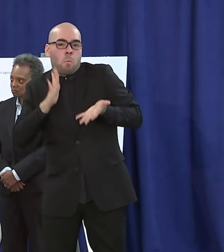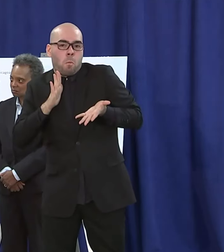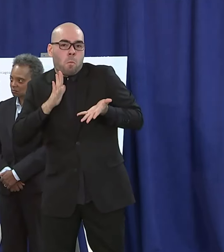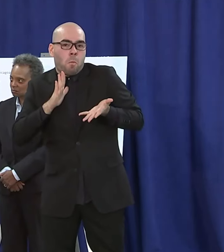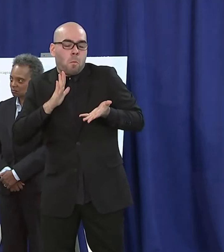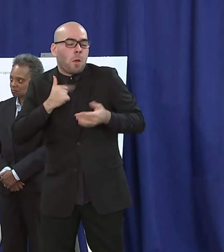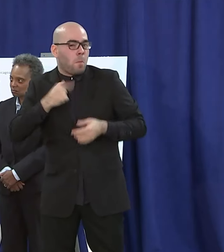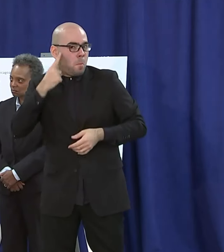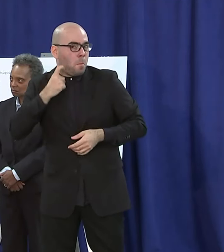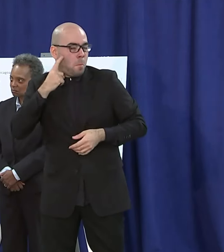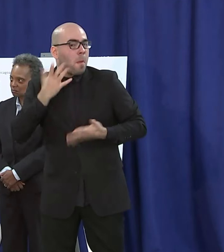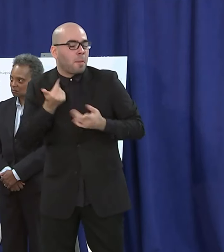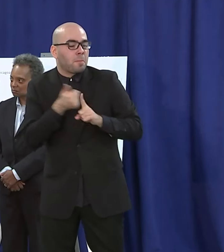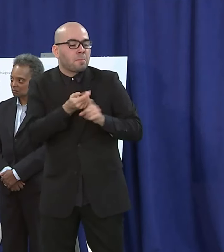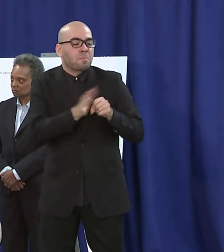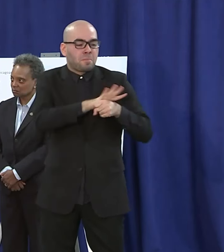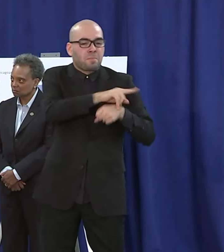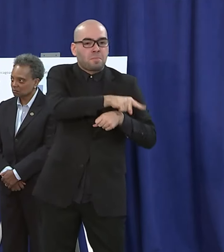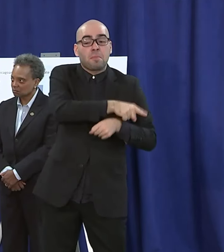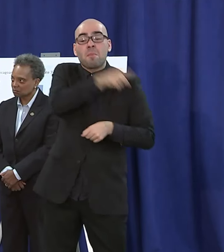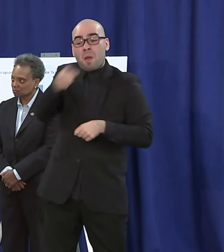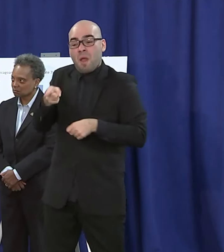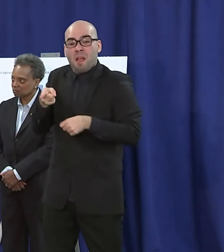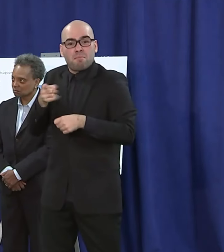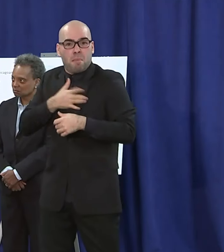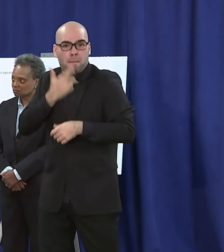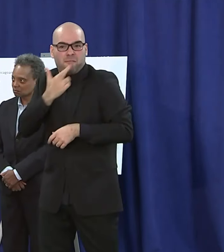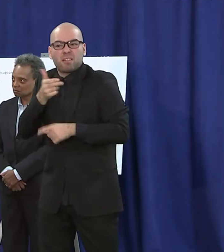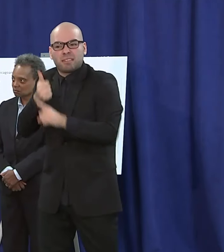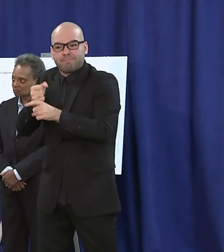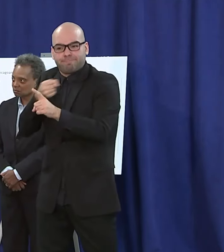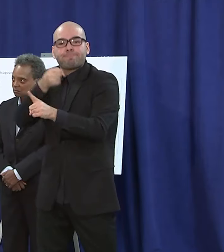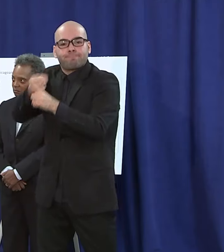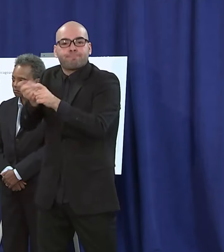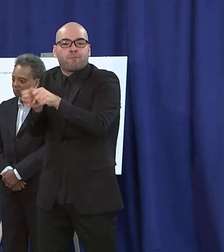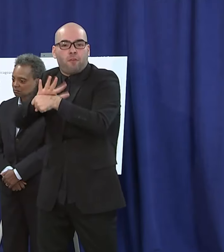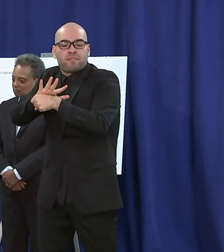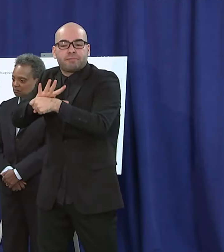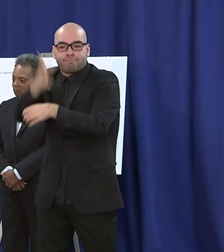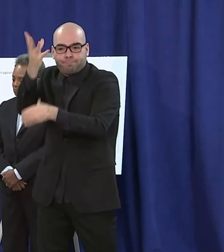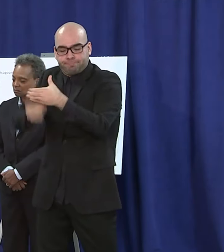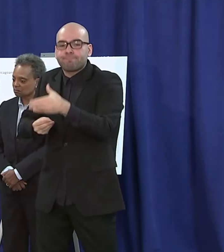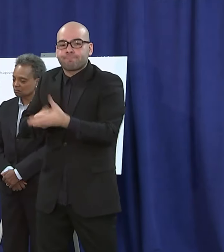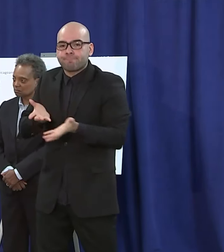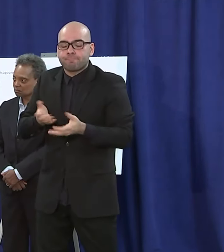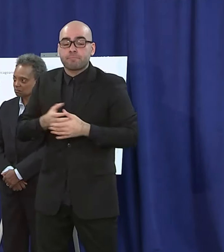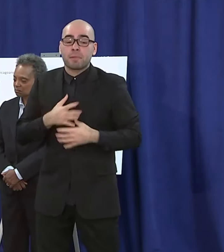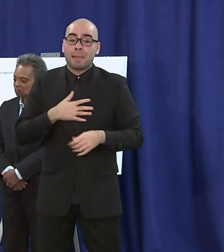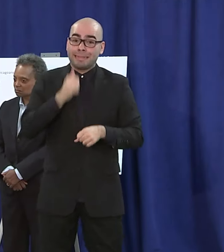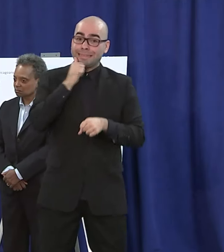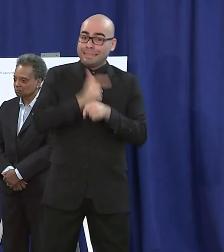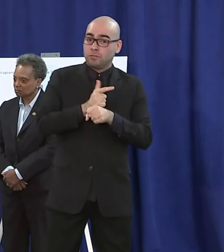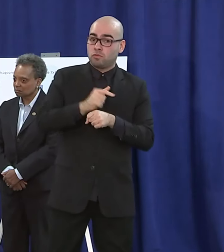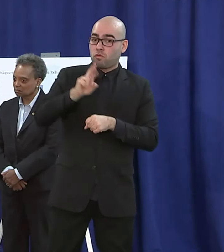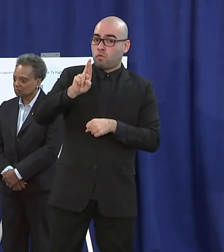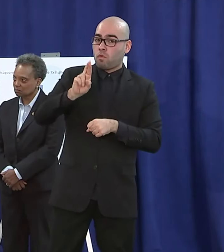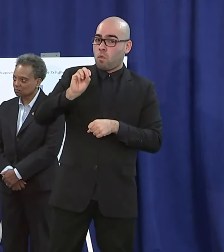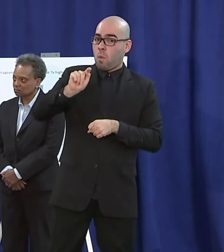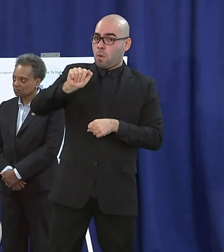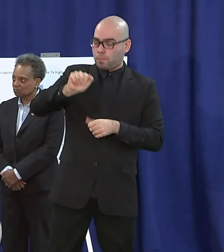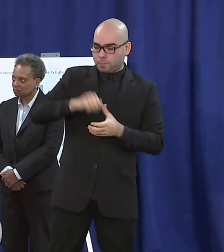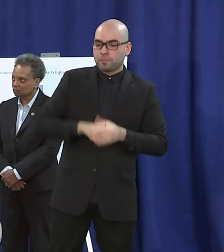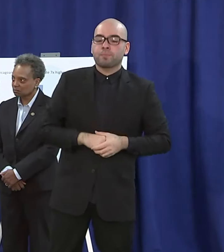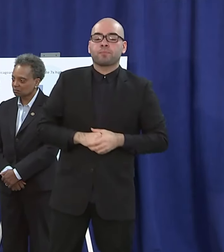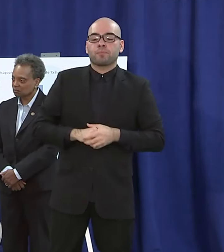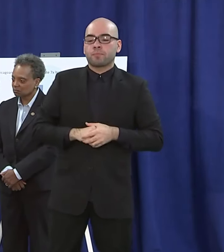the previous death was. Meanwhile, my sister Rhoda, who was my oldest sister, who was 73